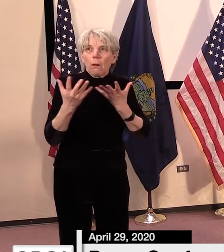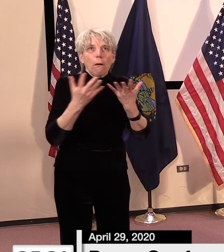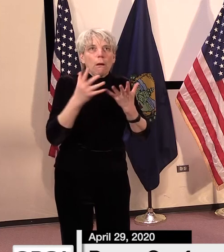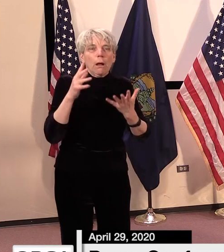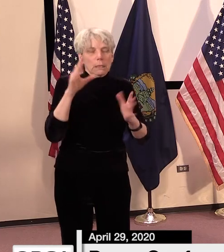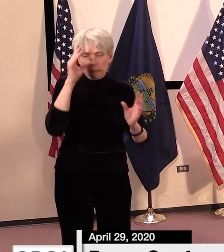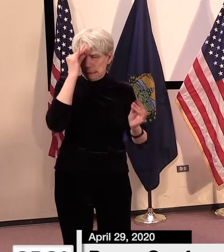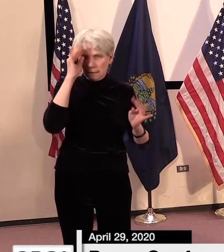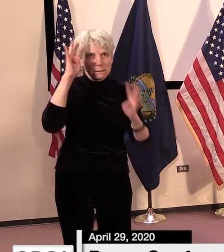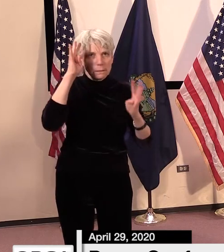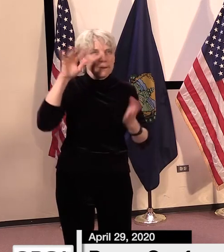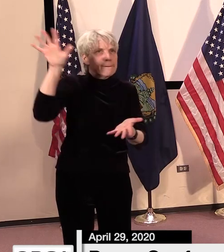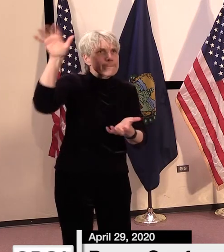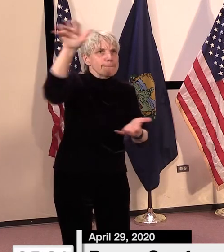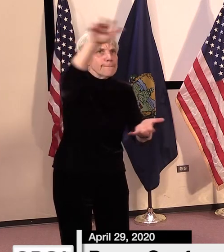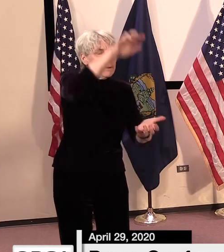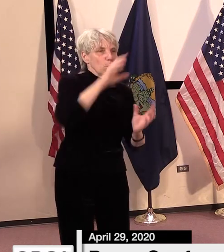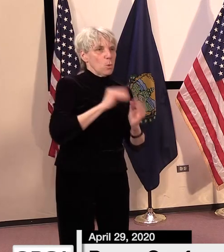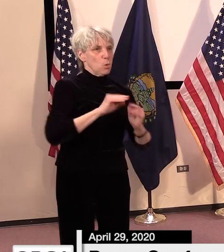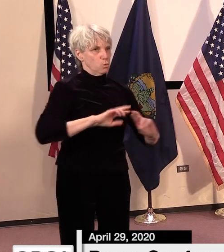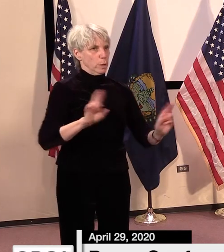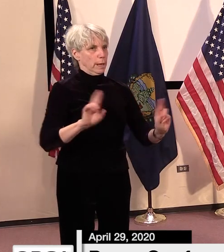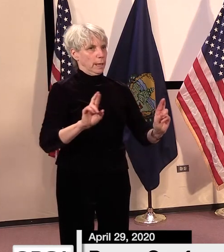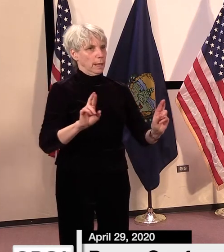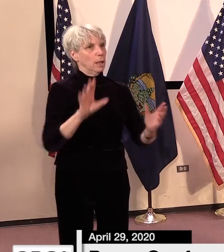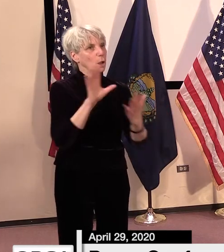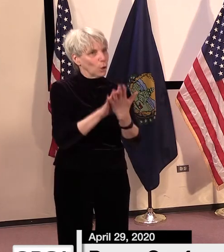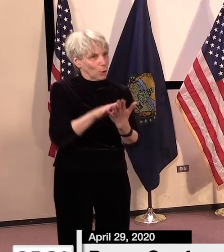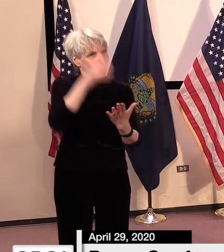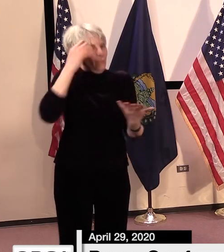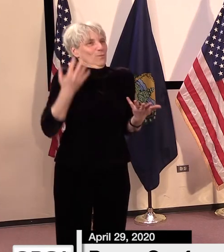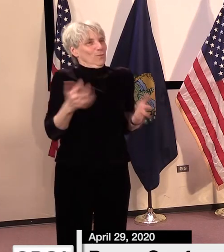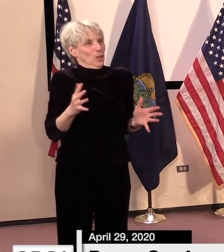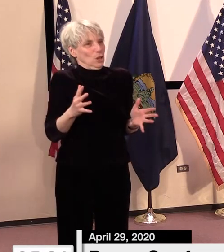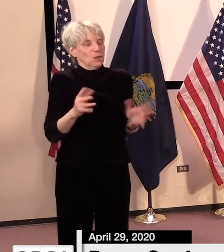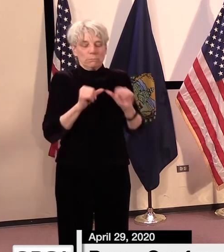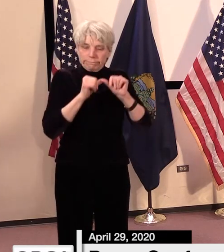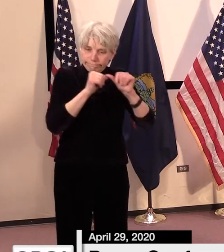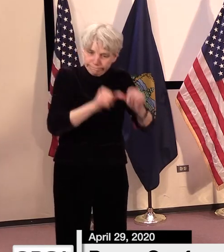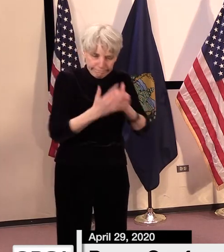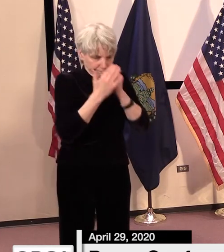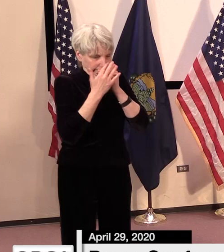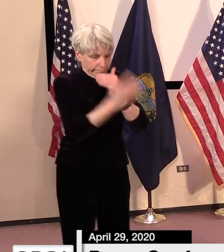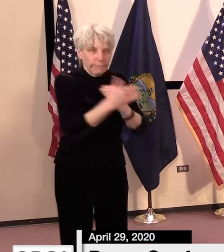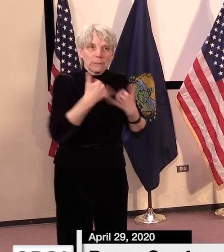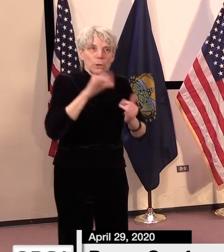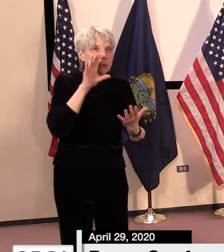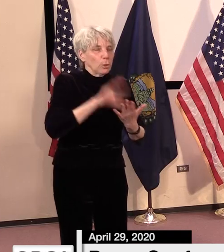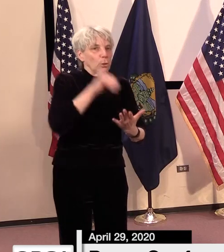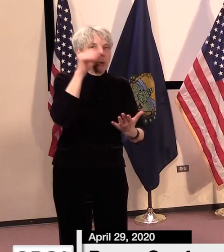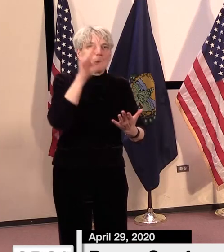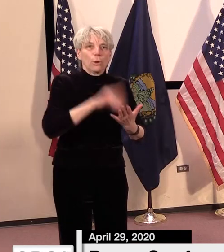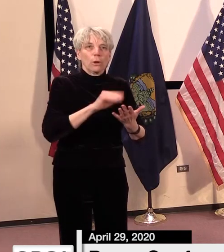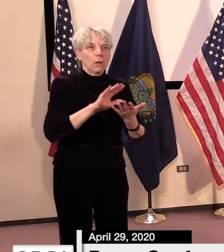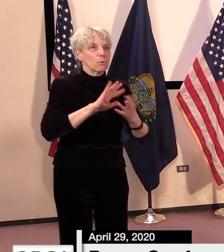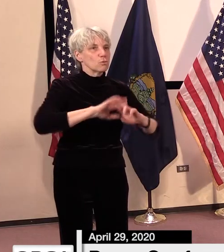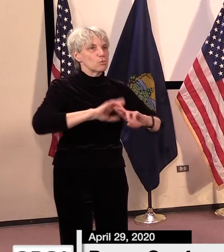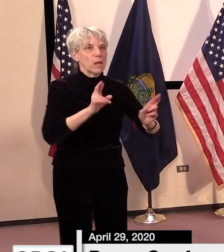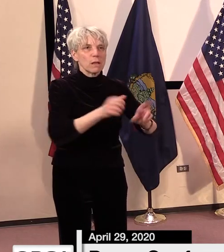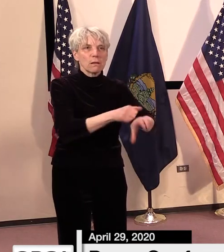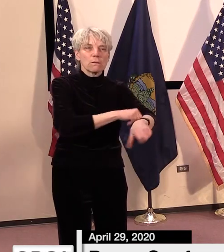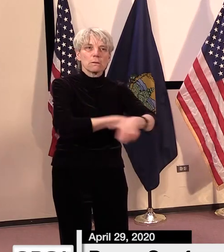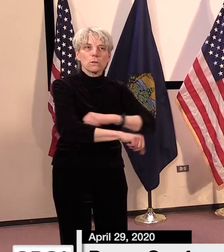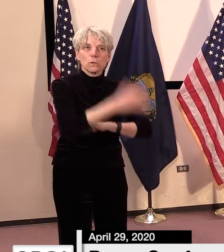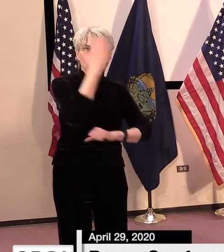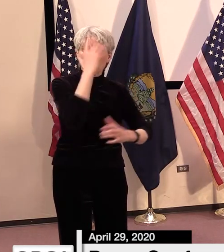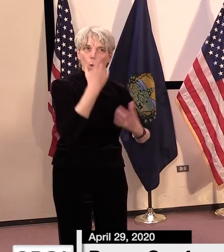so we want to make sure that we learn from that. And that's why we're doing all the things we're doing today, is to make a more proactive approach,